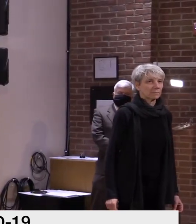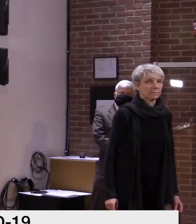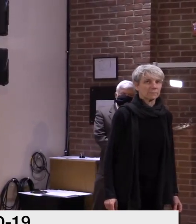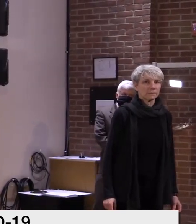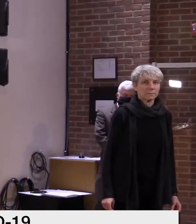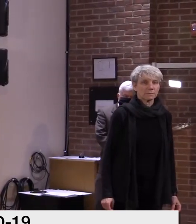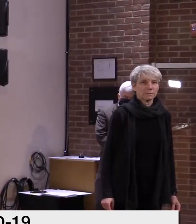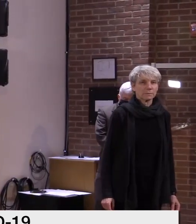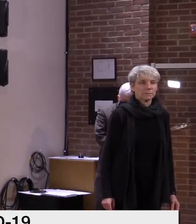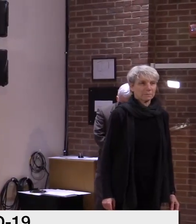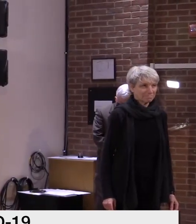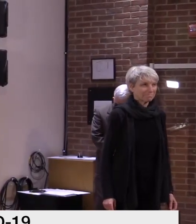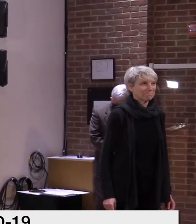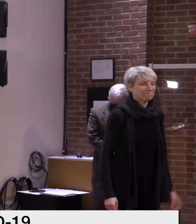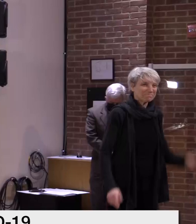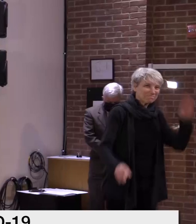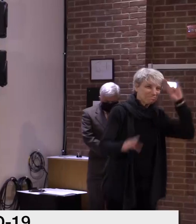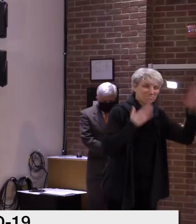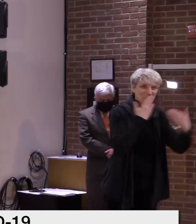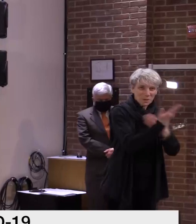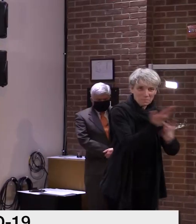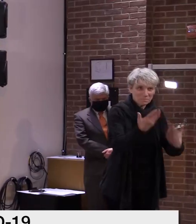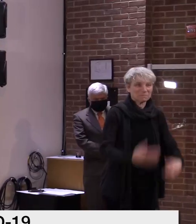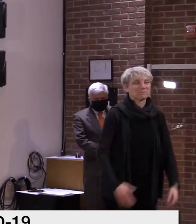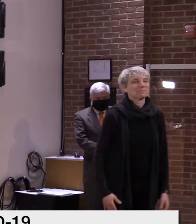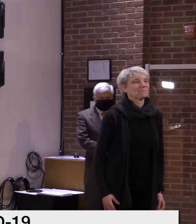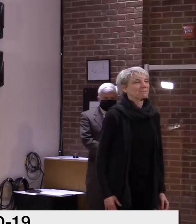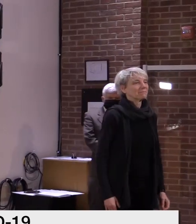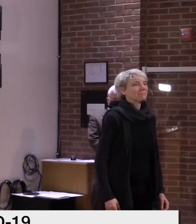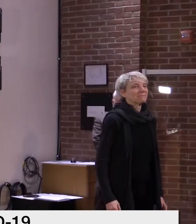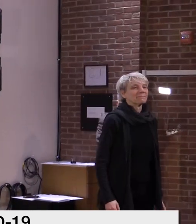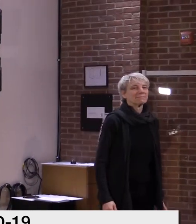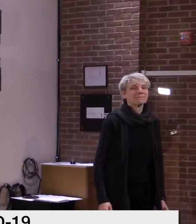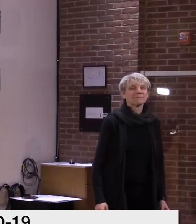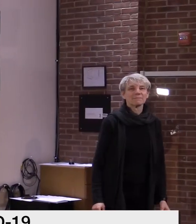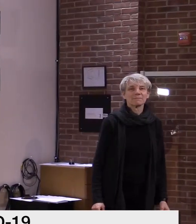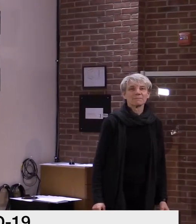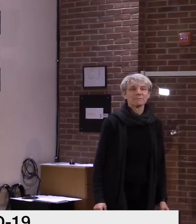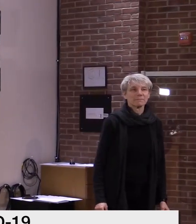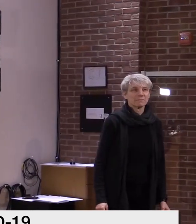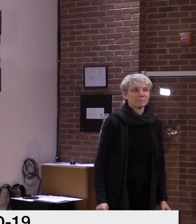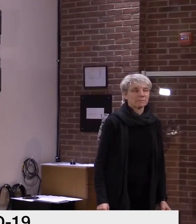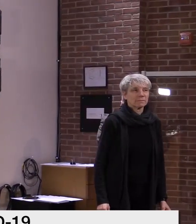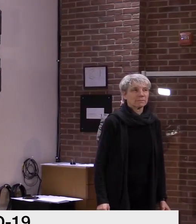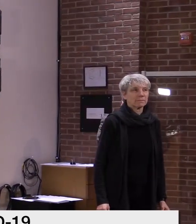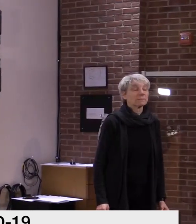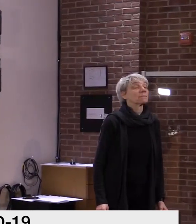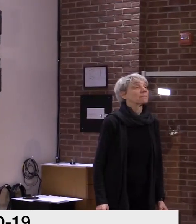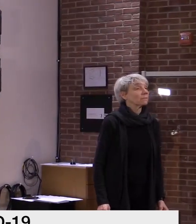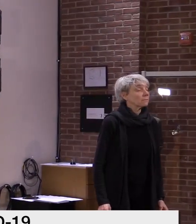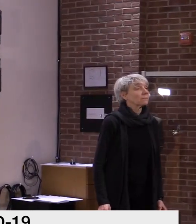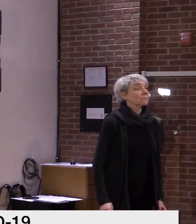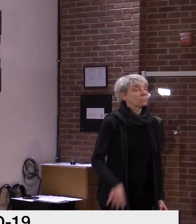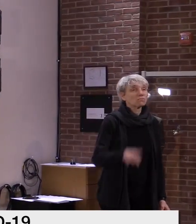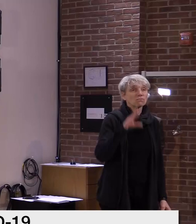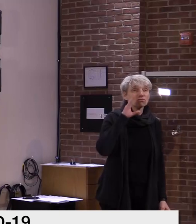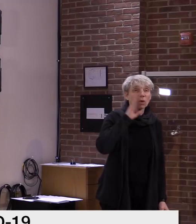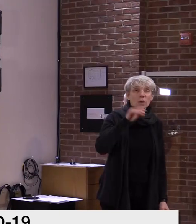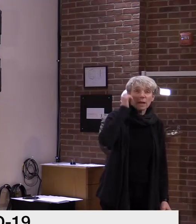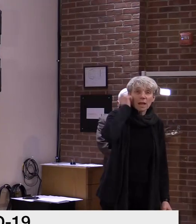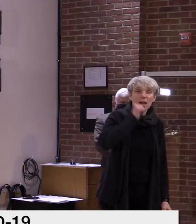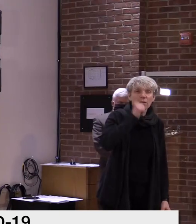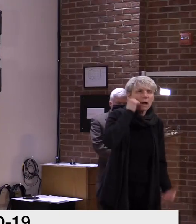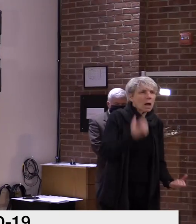Good morning. Our daily reported cases remain well